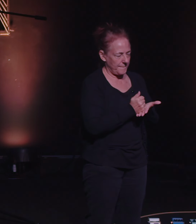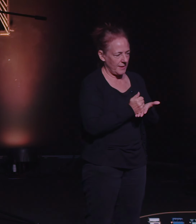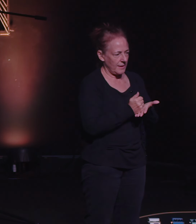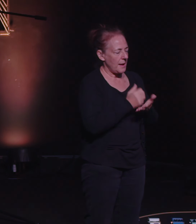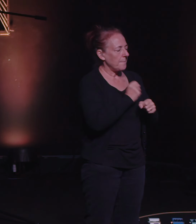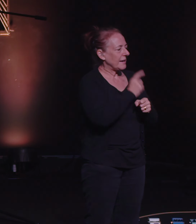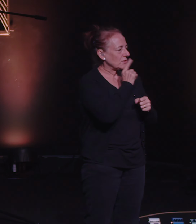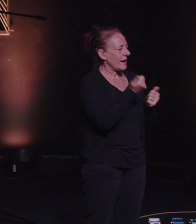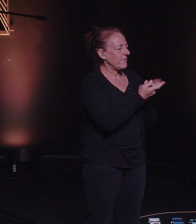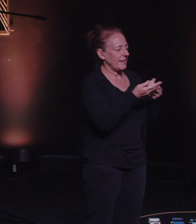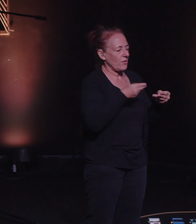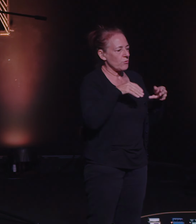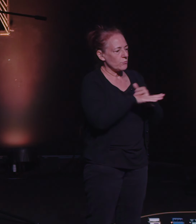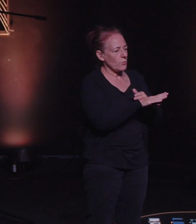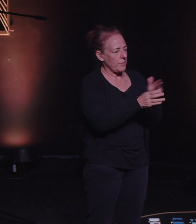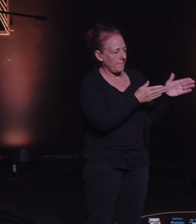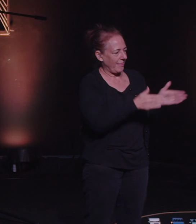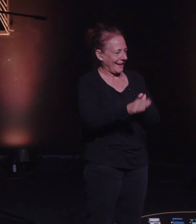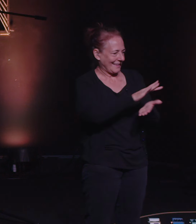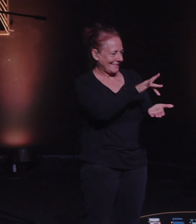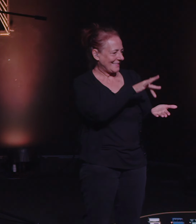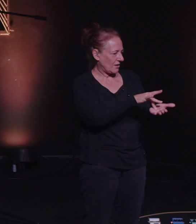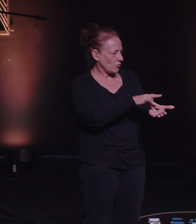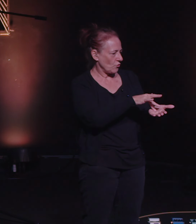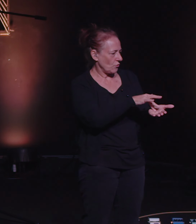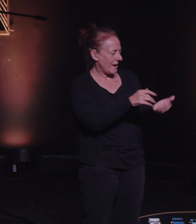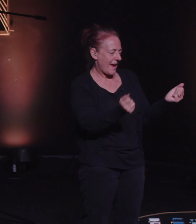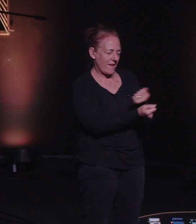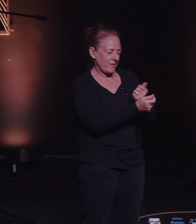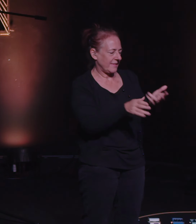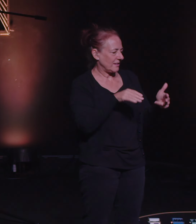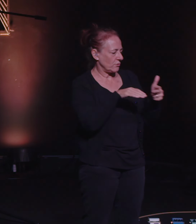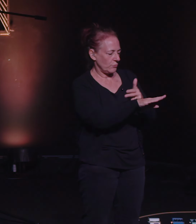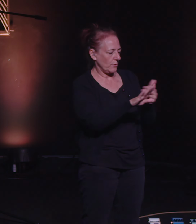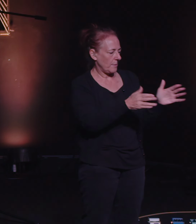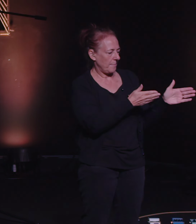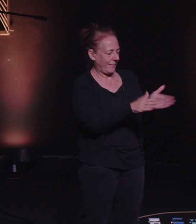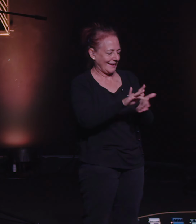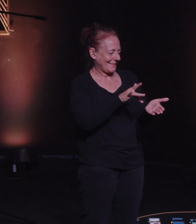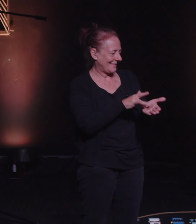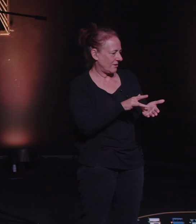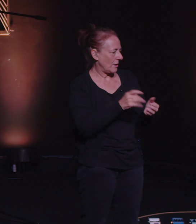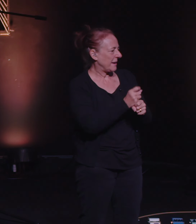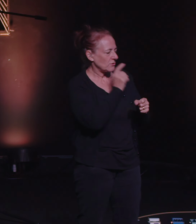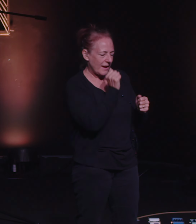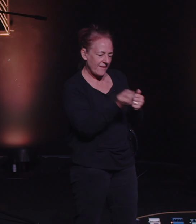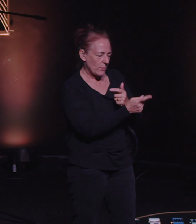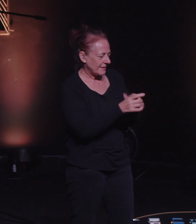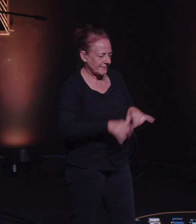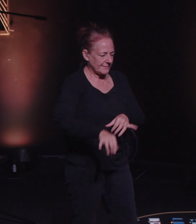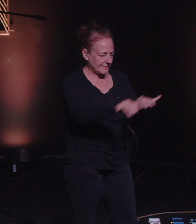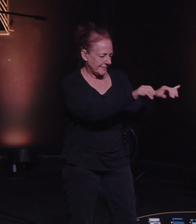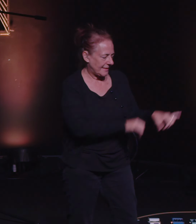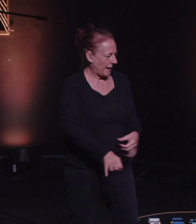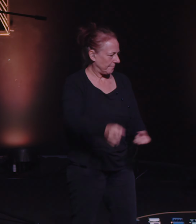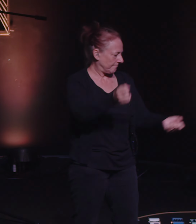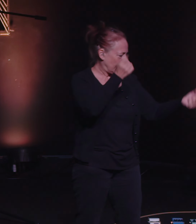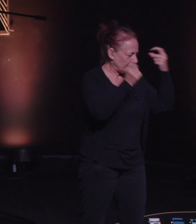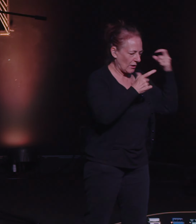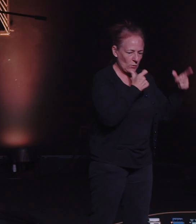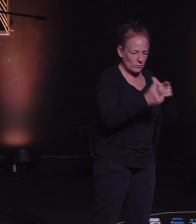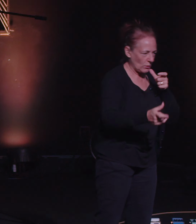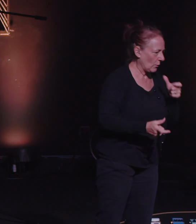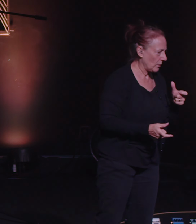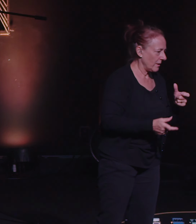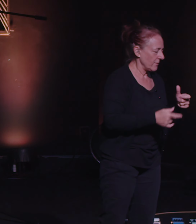sure that everything runs through Planning Center, okay? It is a great system to make sure that everybody's on the same page. And so as you step